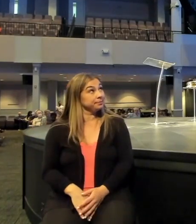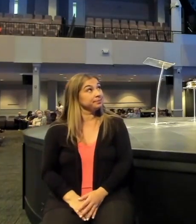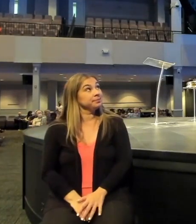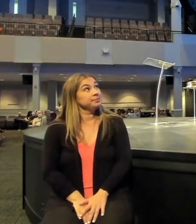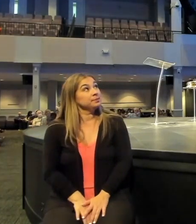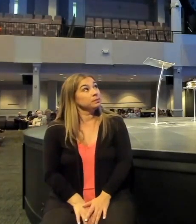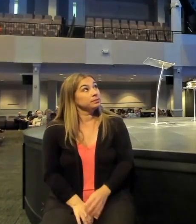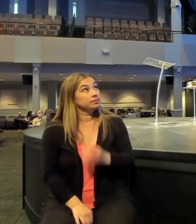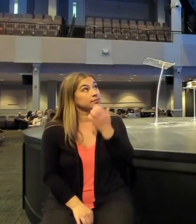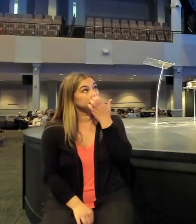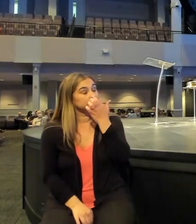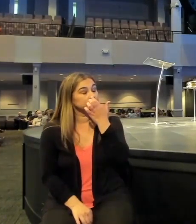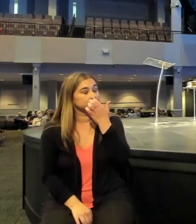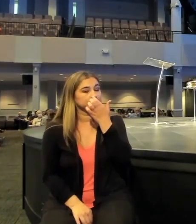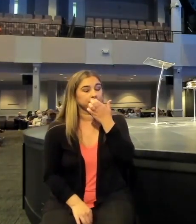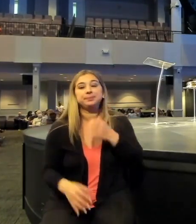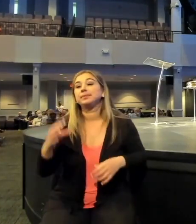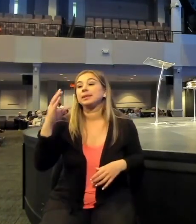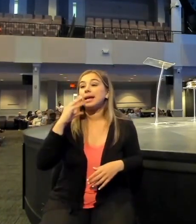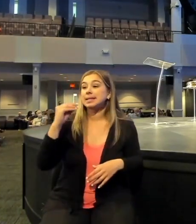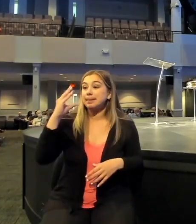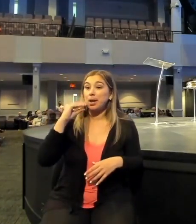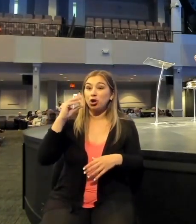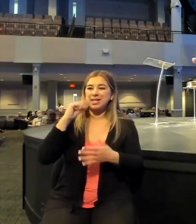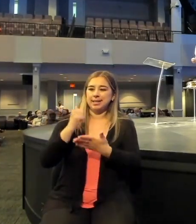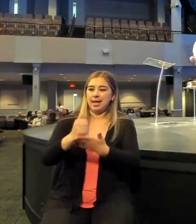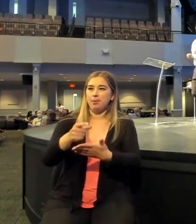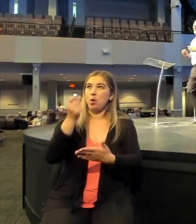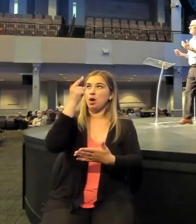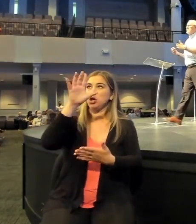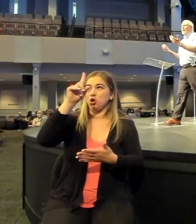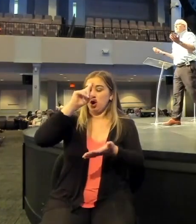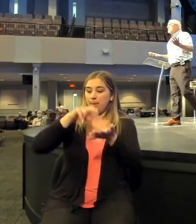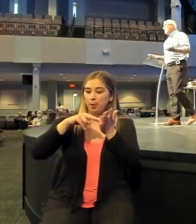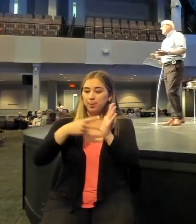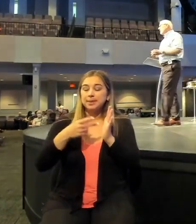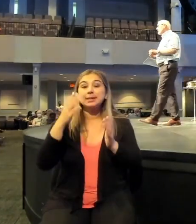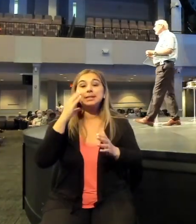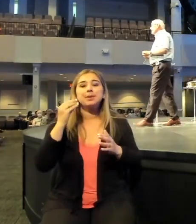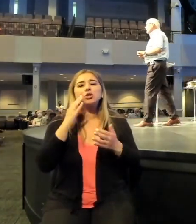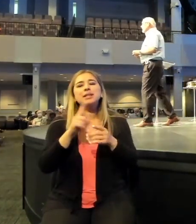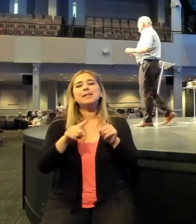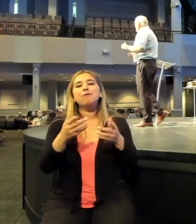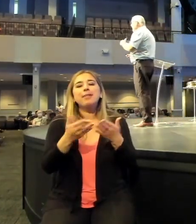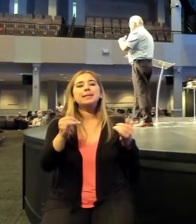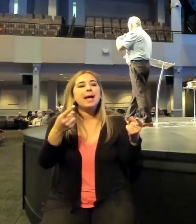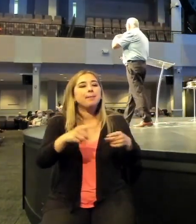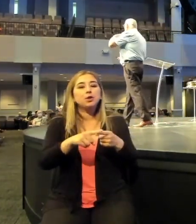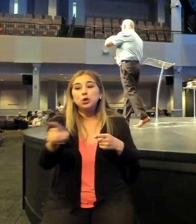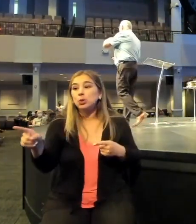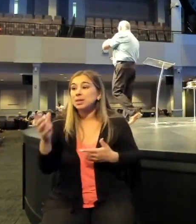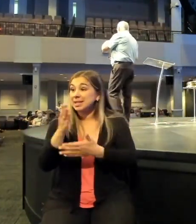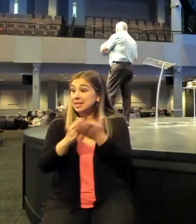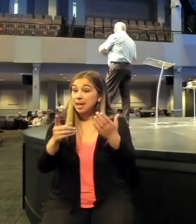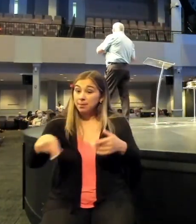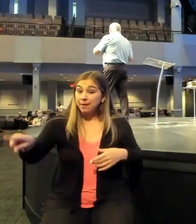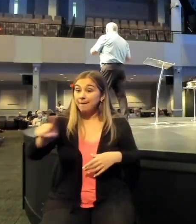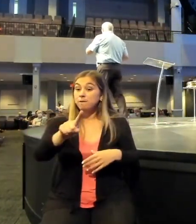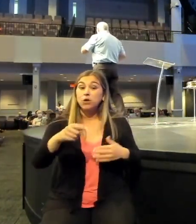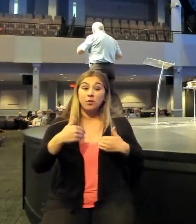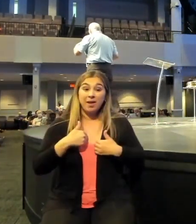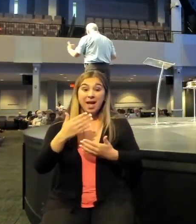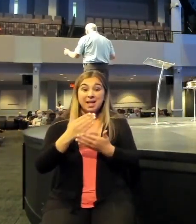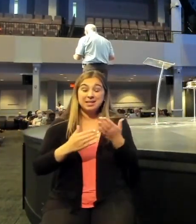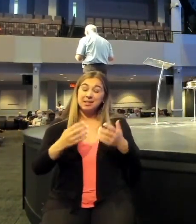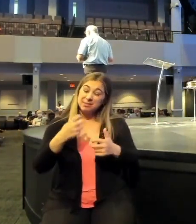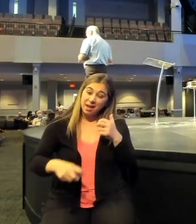And your experiences help you to understand your purpose. Your experiences are things that have happened to you. Some of you have had some